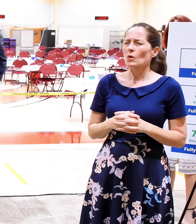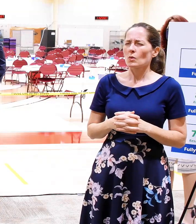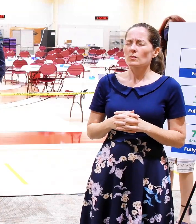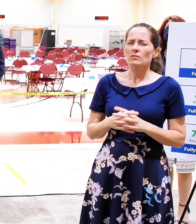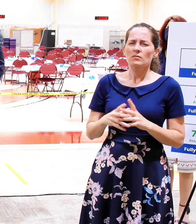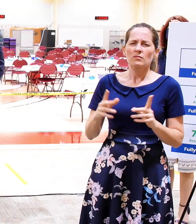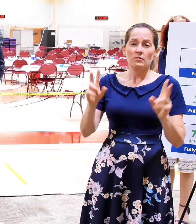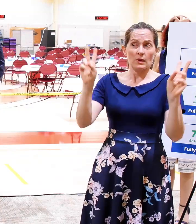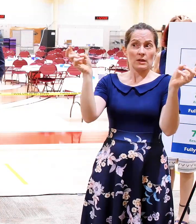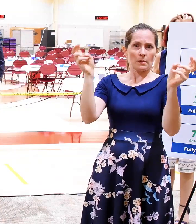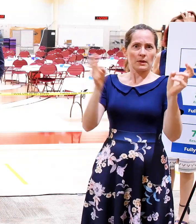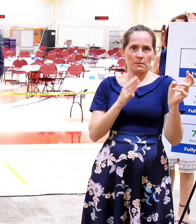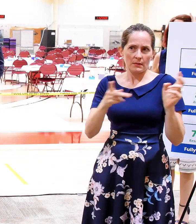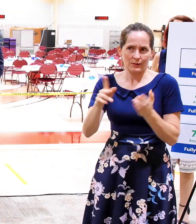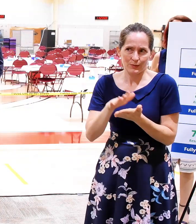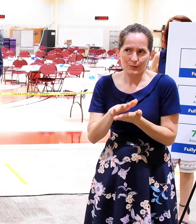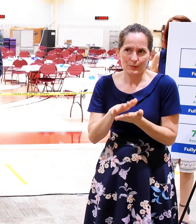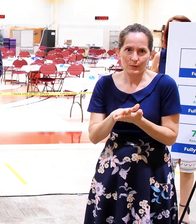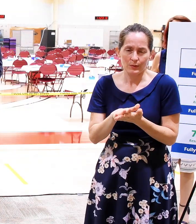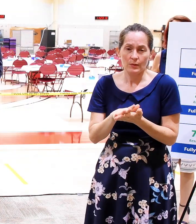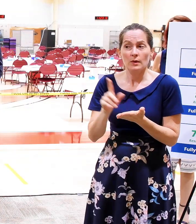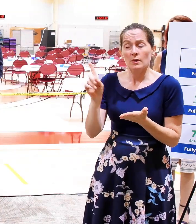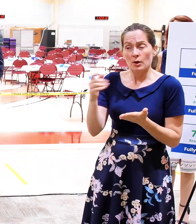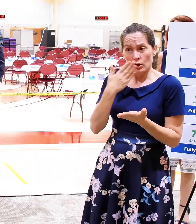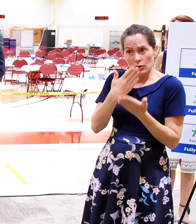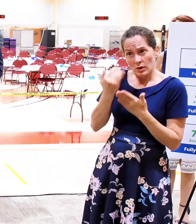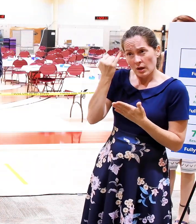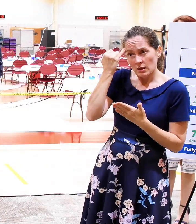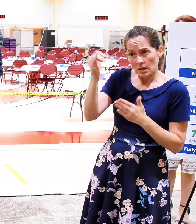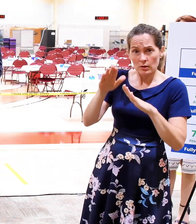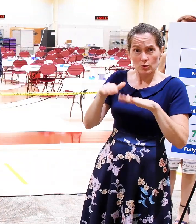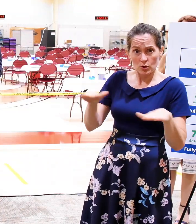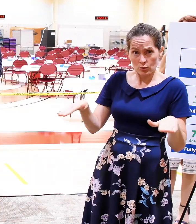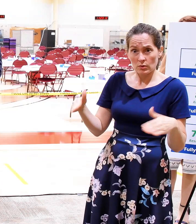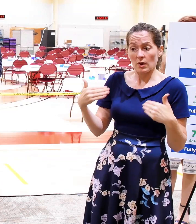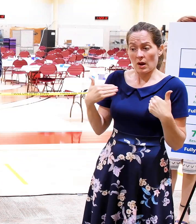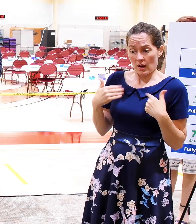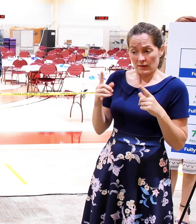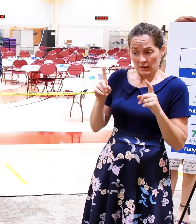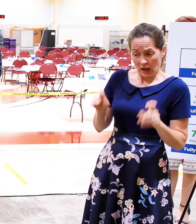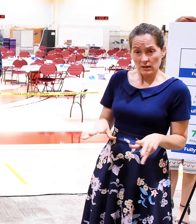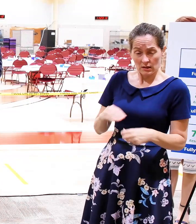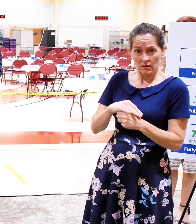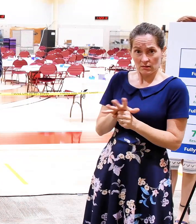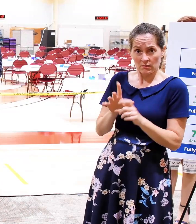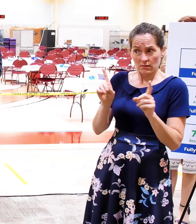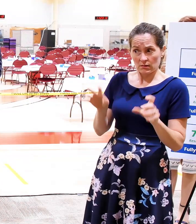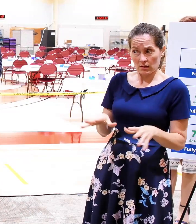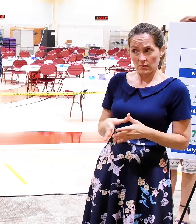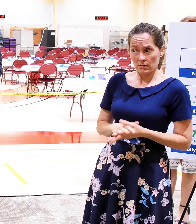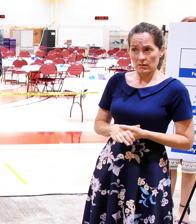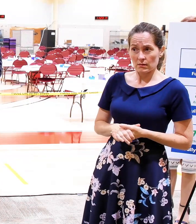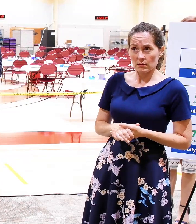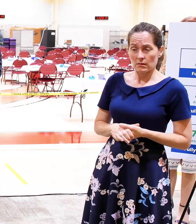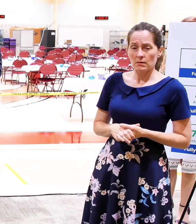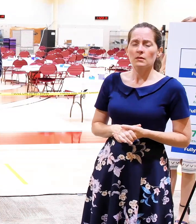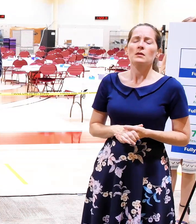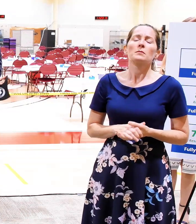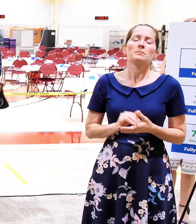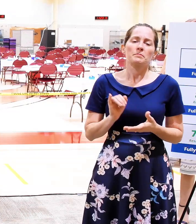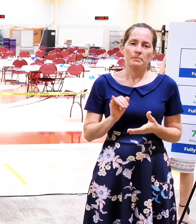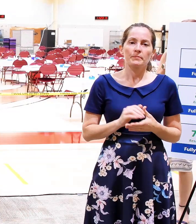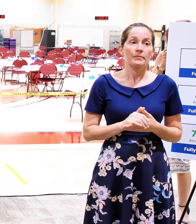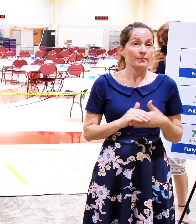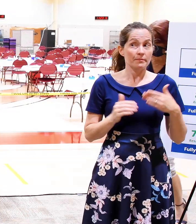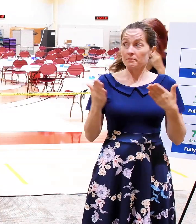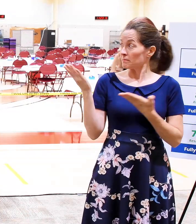is it a good idea for children to get tested? Is it a good idea for children to get tested for those who are heading back to school?